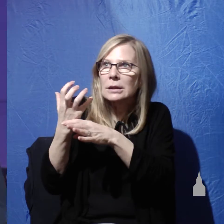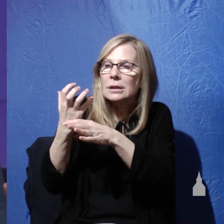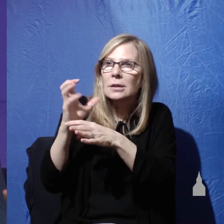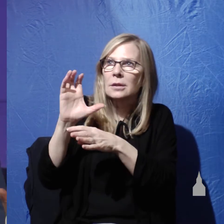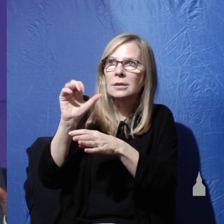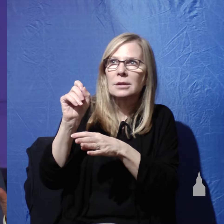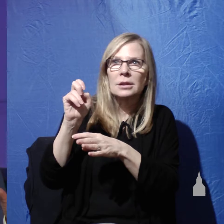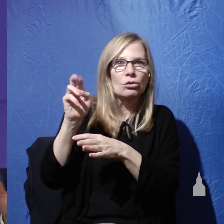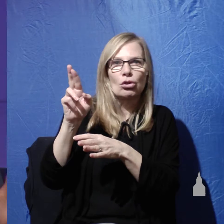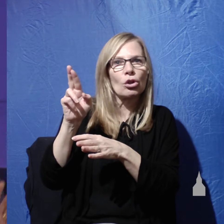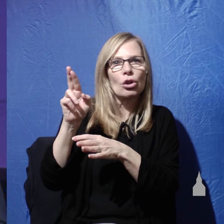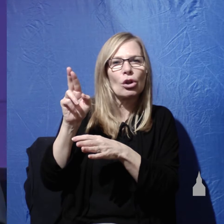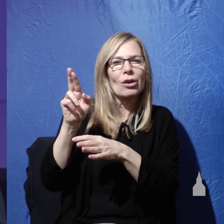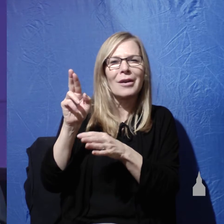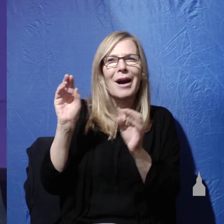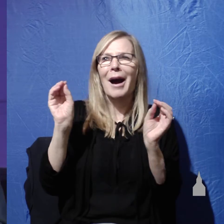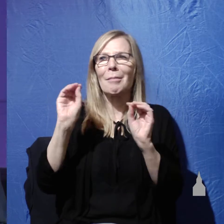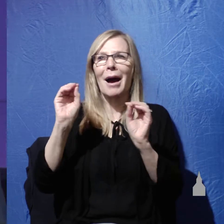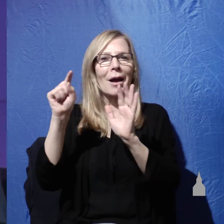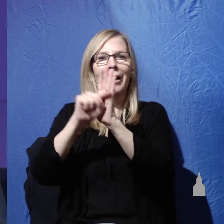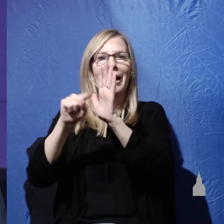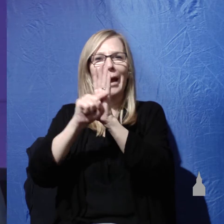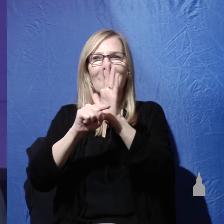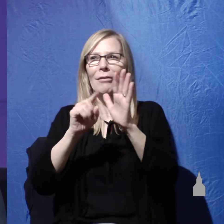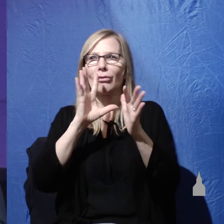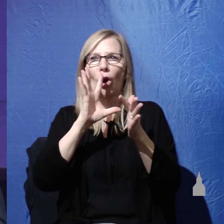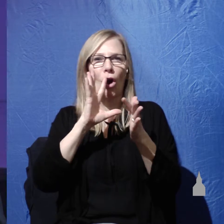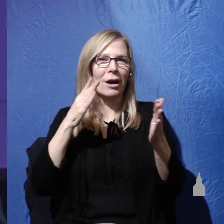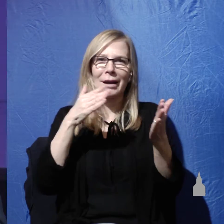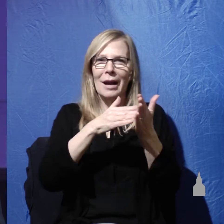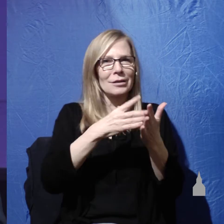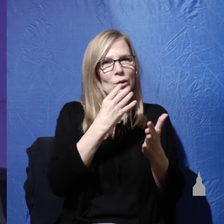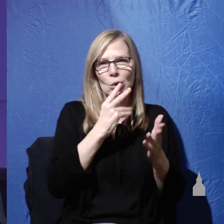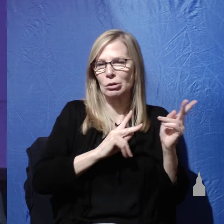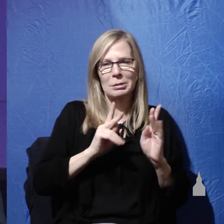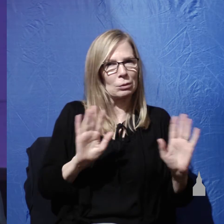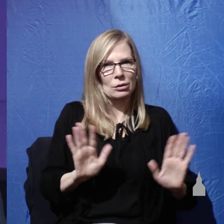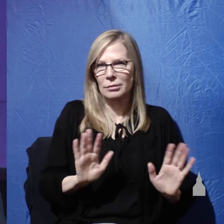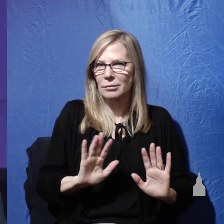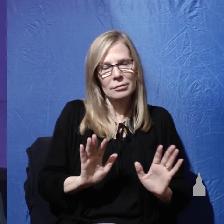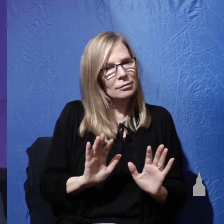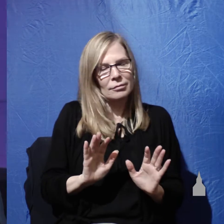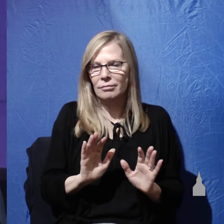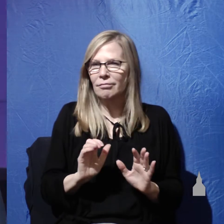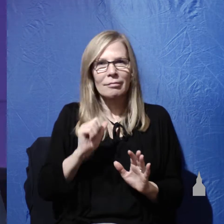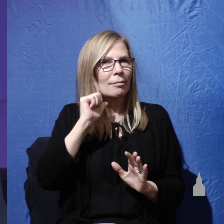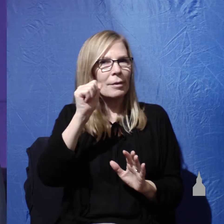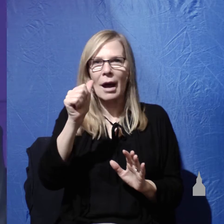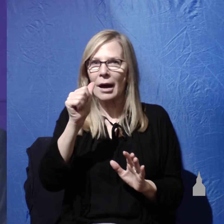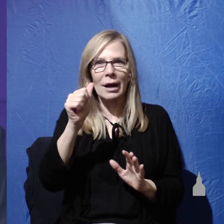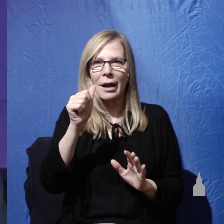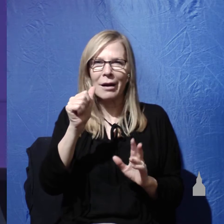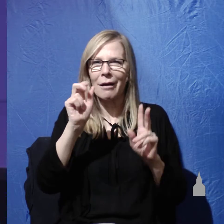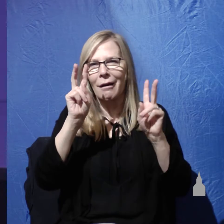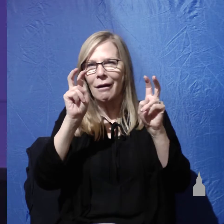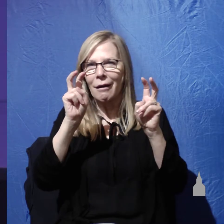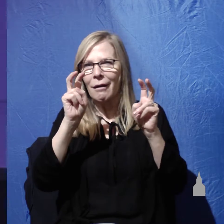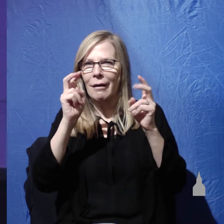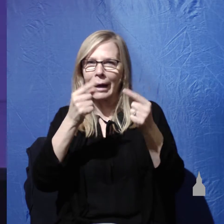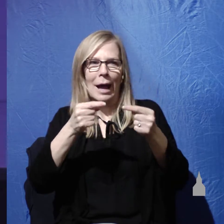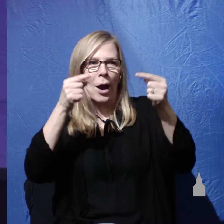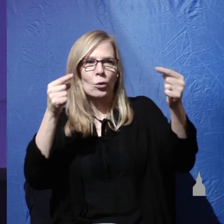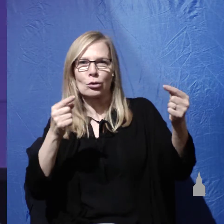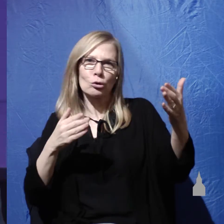no intention of making any negative accusation against the Jewish people of Jerusalem. He's not going to, as we would say,